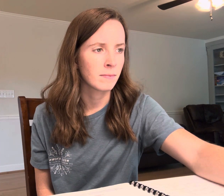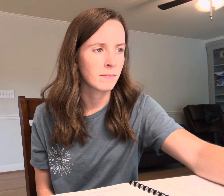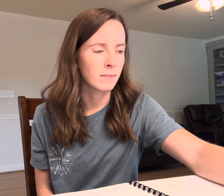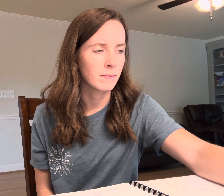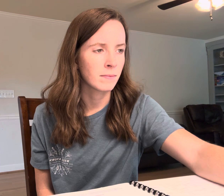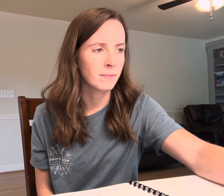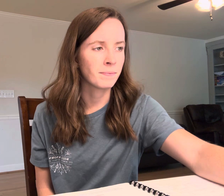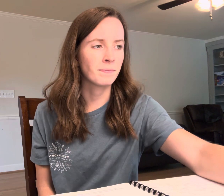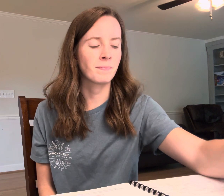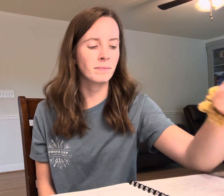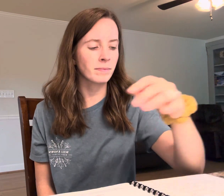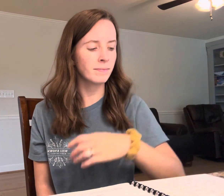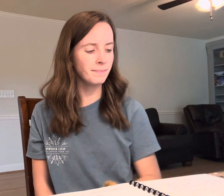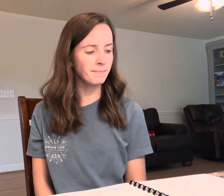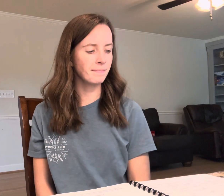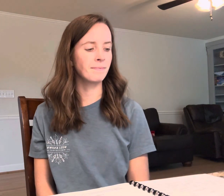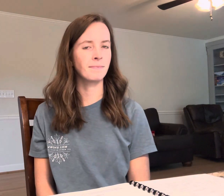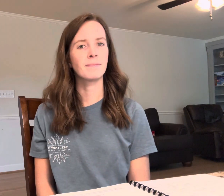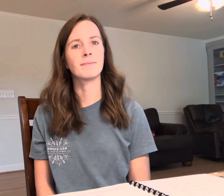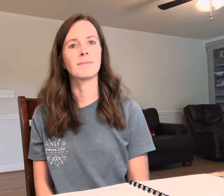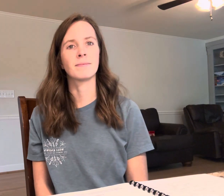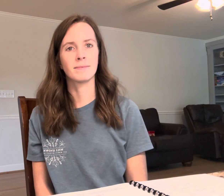That the Lord is giving you.